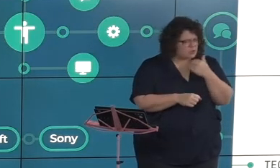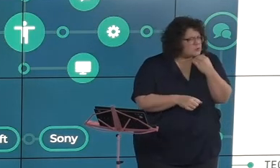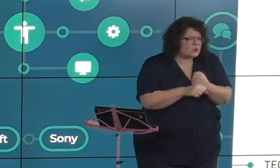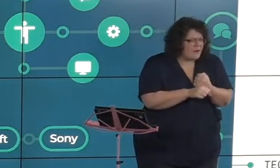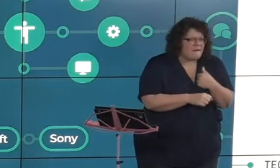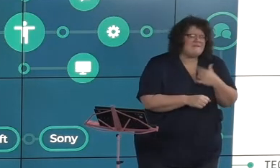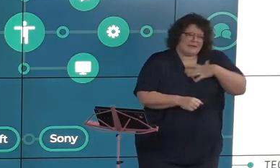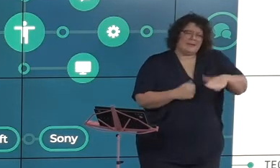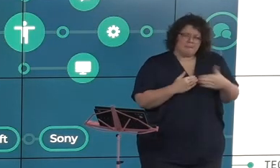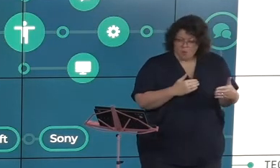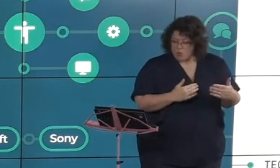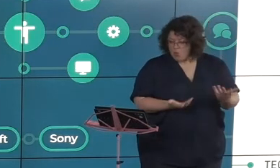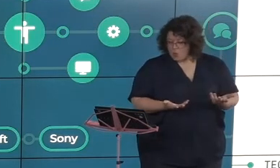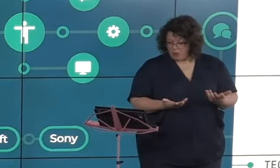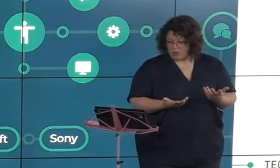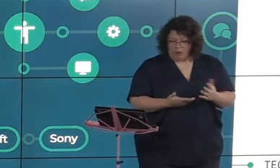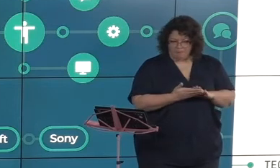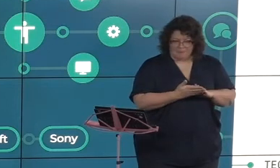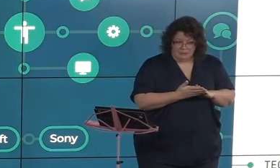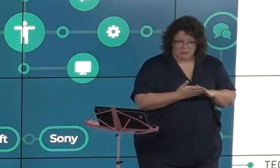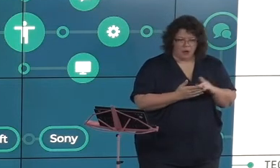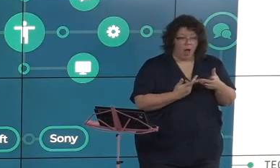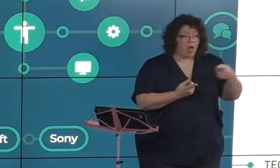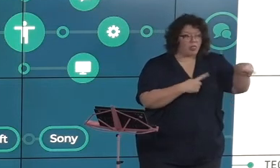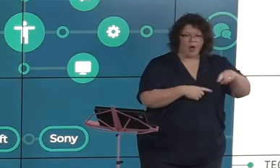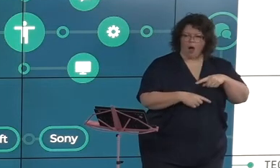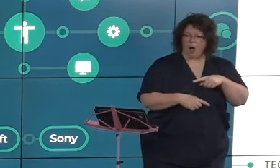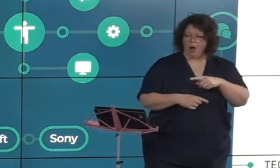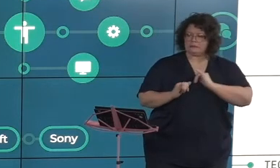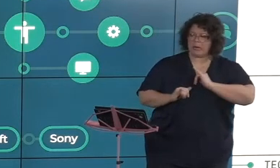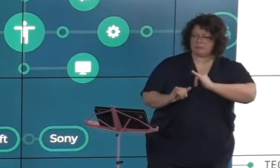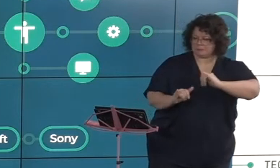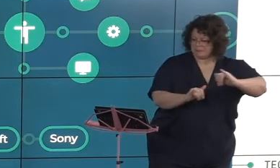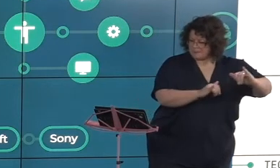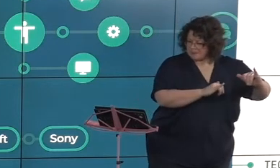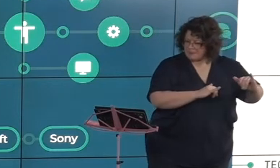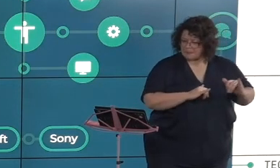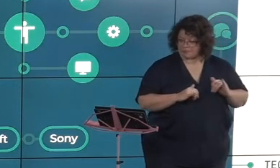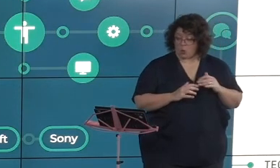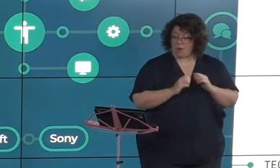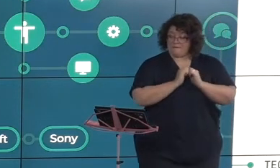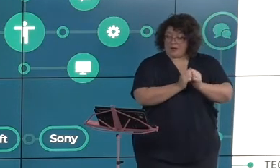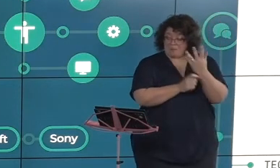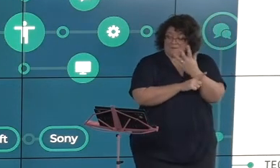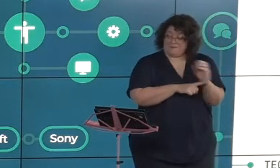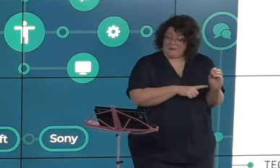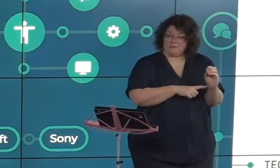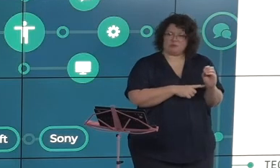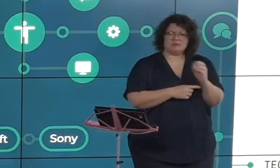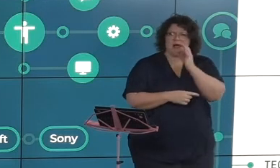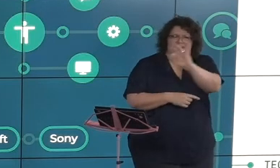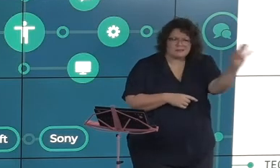asking 500 brands and their CEOs to elevate the conversation disability to their leadership and executive or board